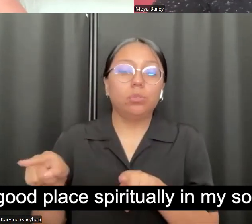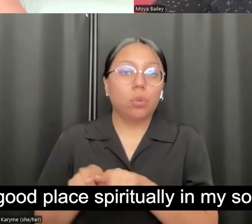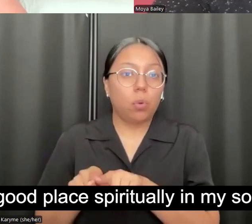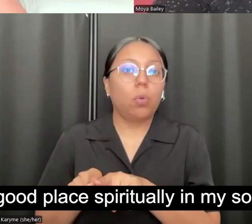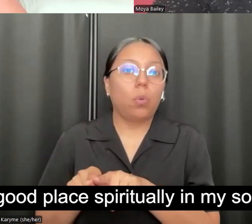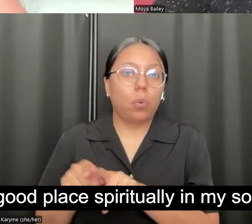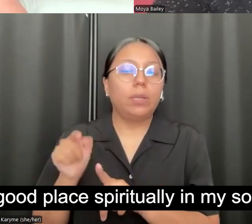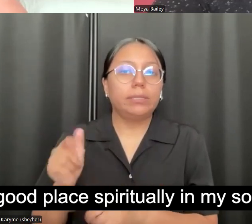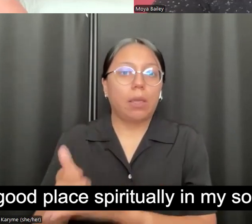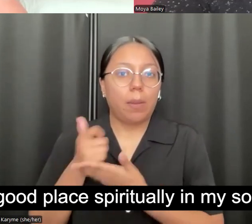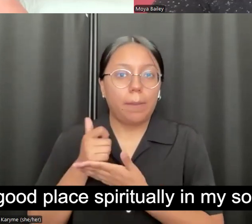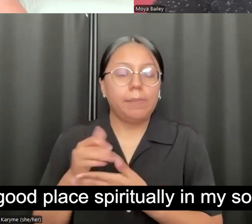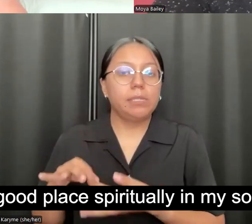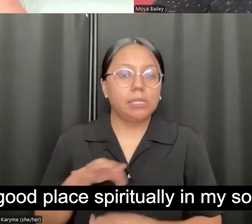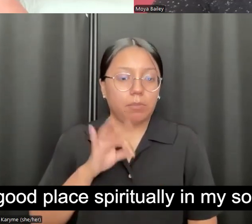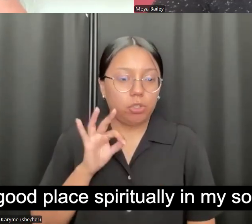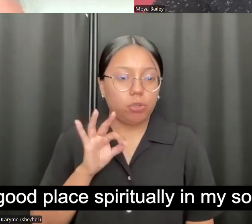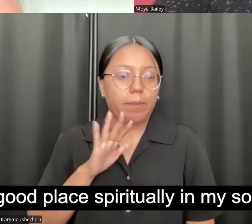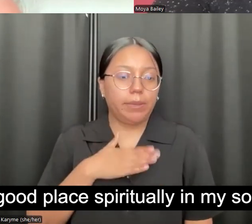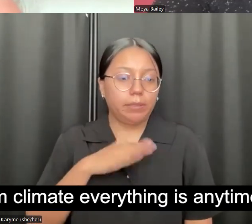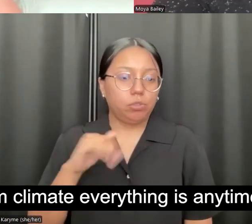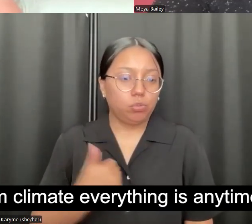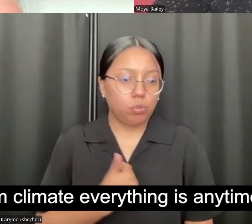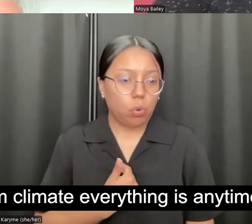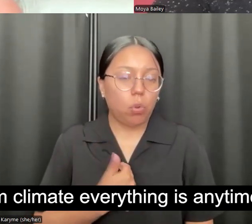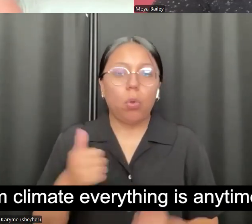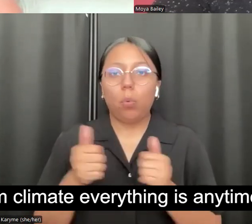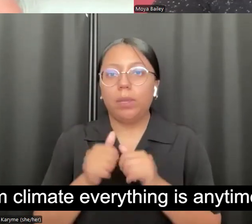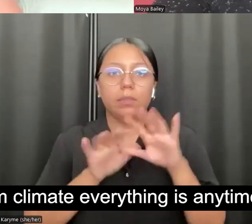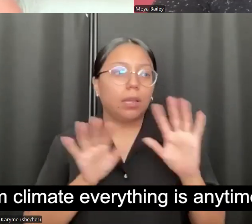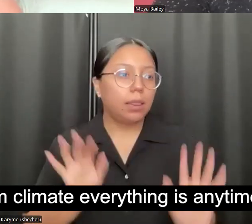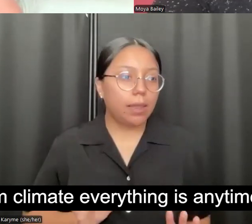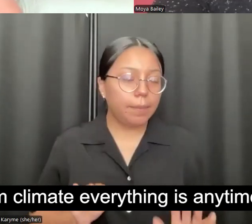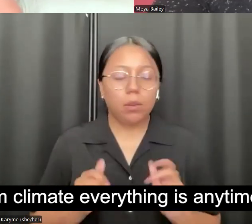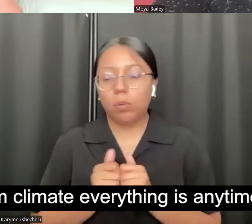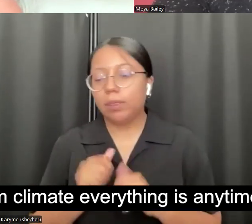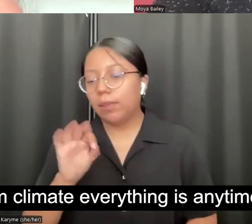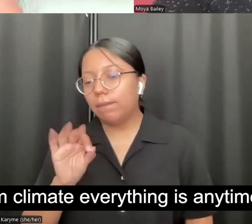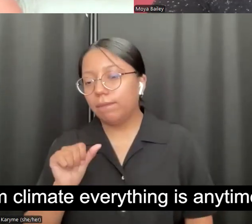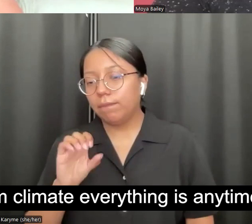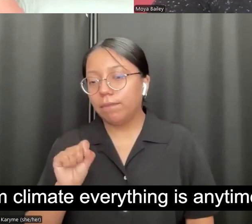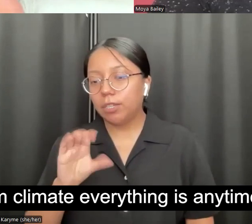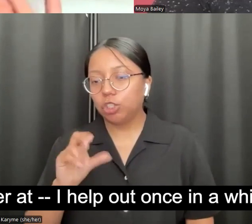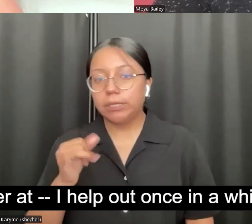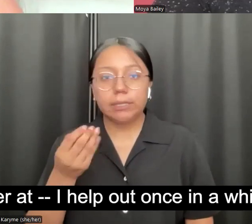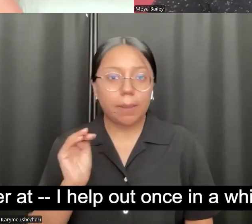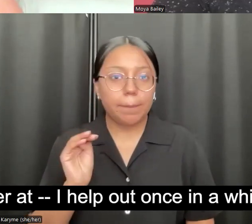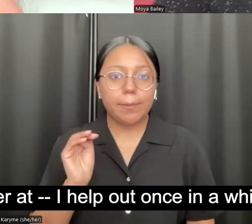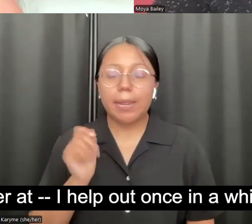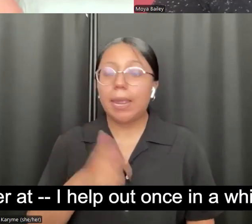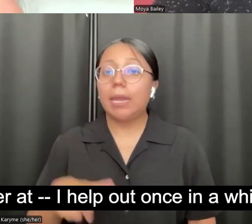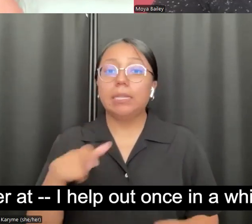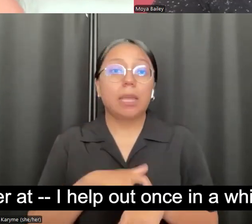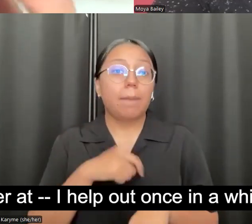soul right now with fascism, climate, everything, is anytime I'm on land. Like, I volunteer